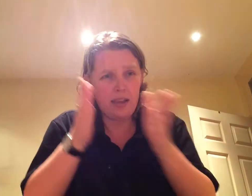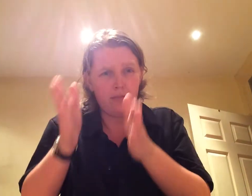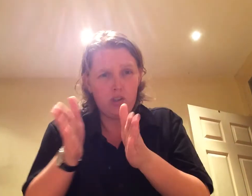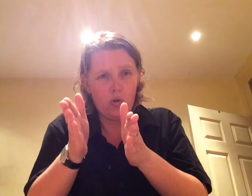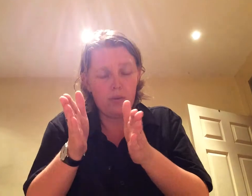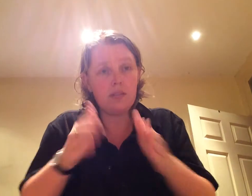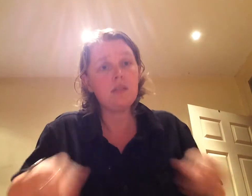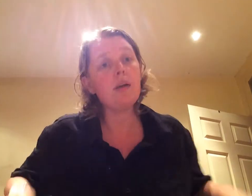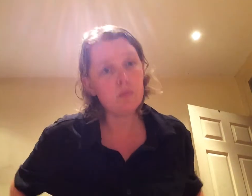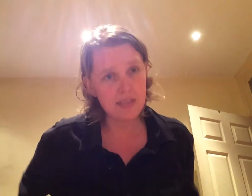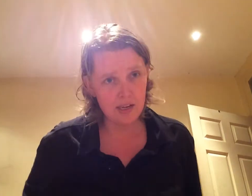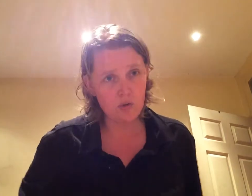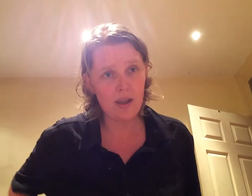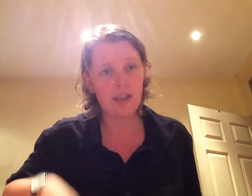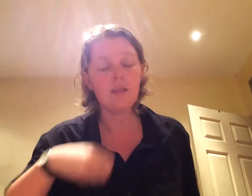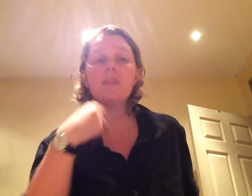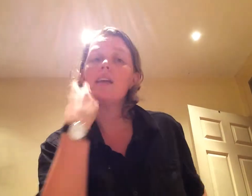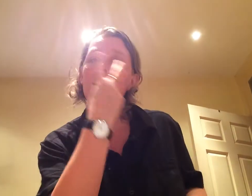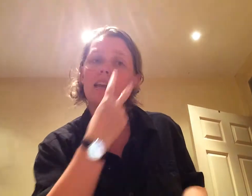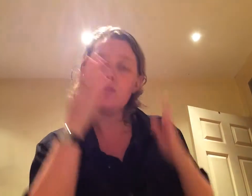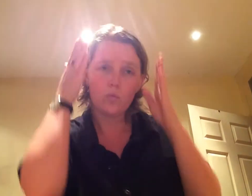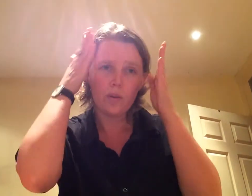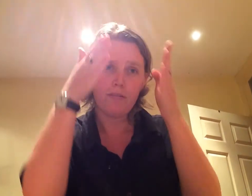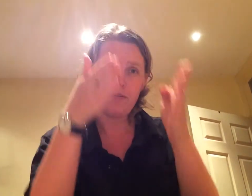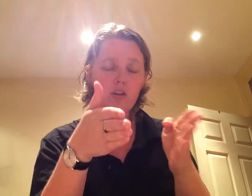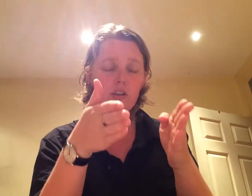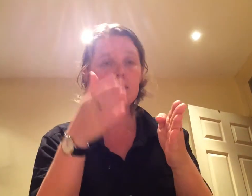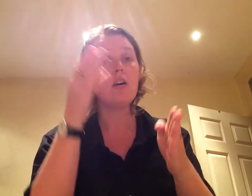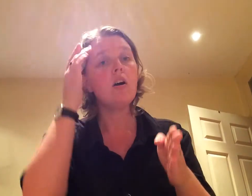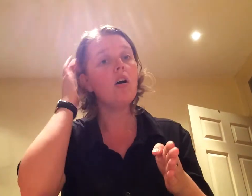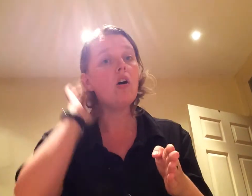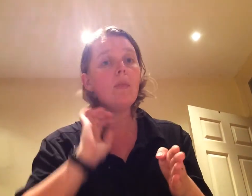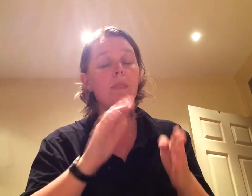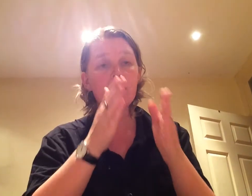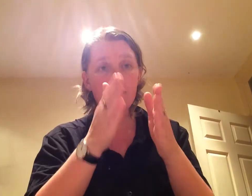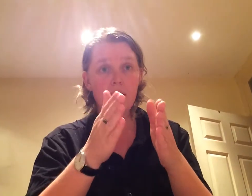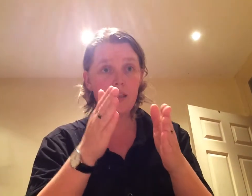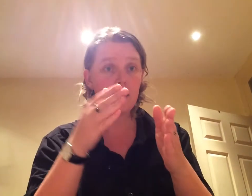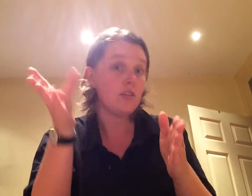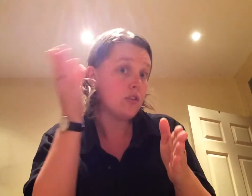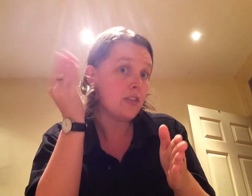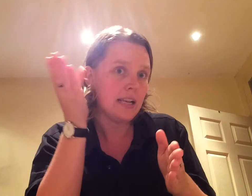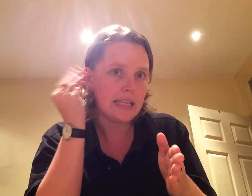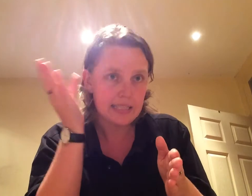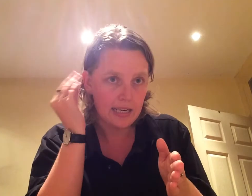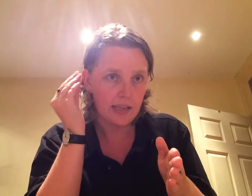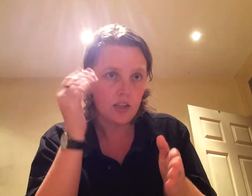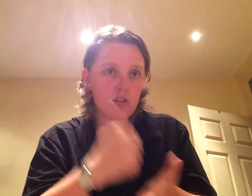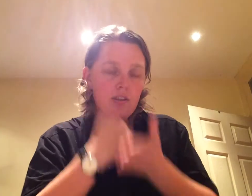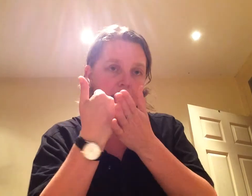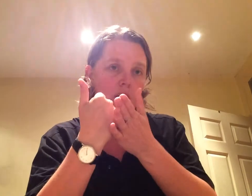for short periods of time. So we take it away and we focus on the listening to help